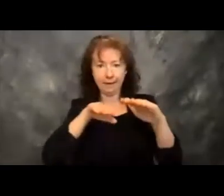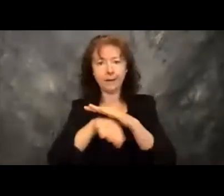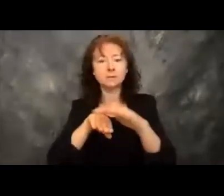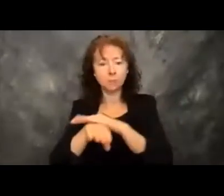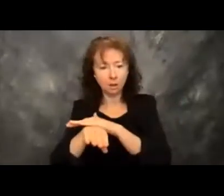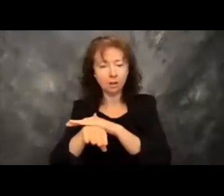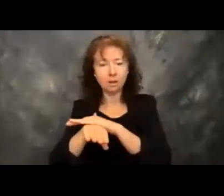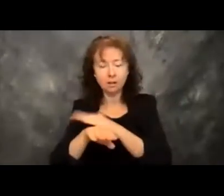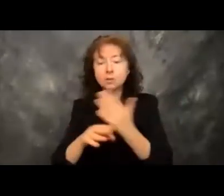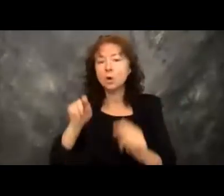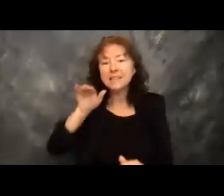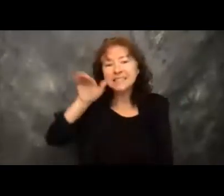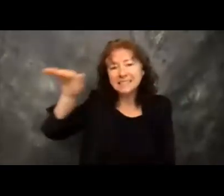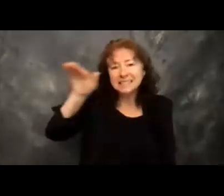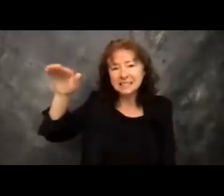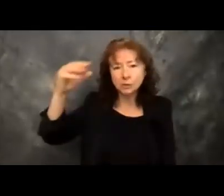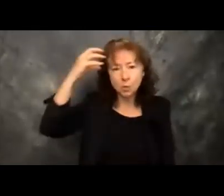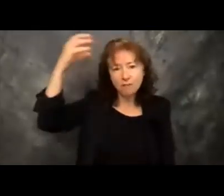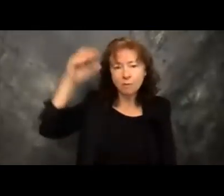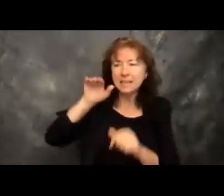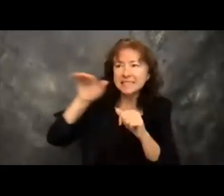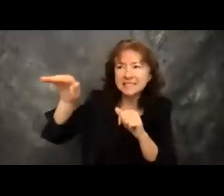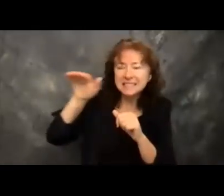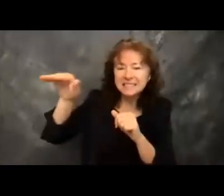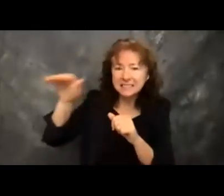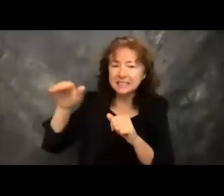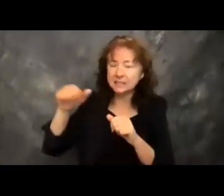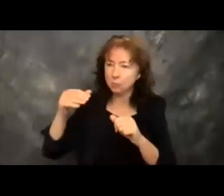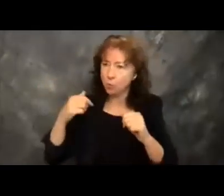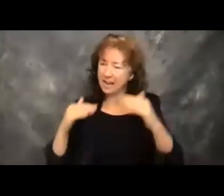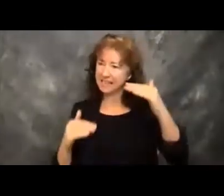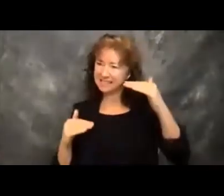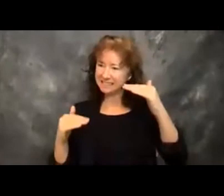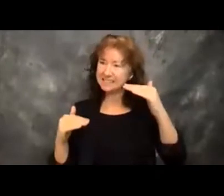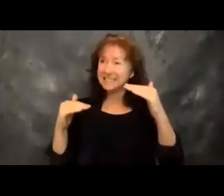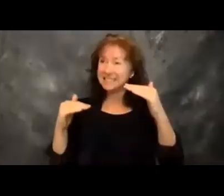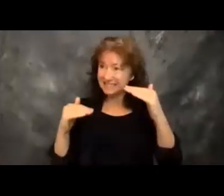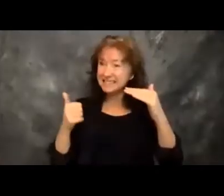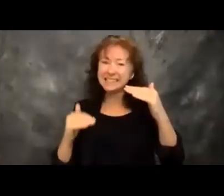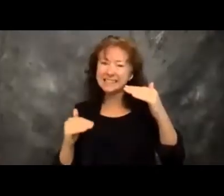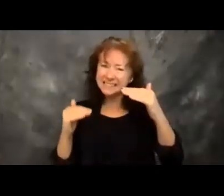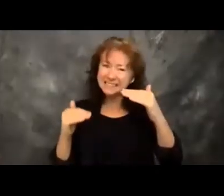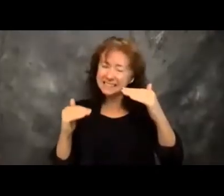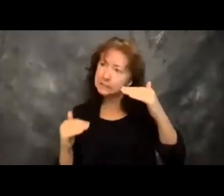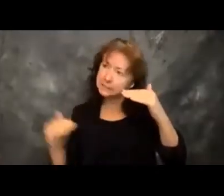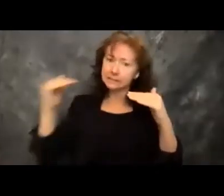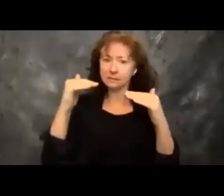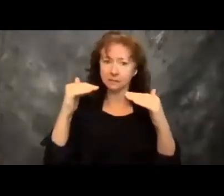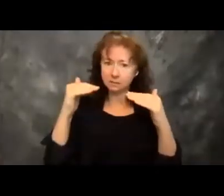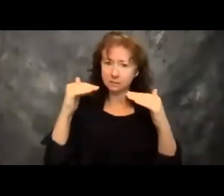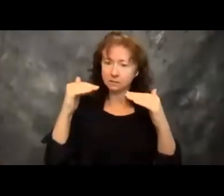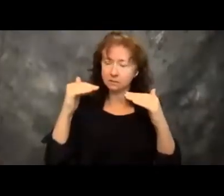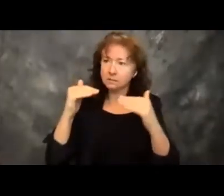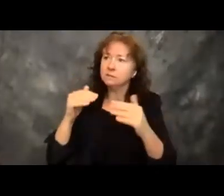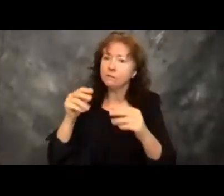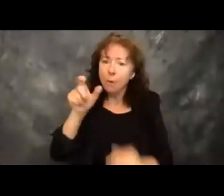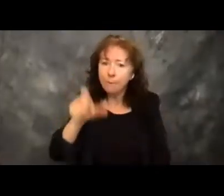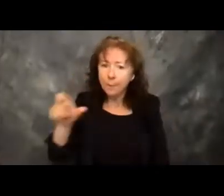all conditions for equality, that people with disabilities could vote as everyone